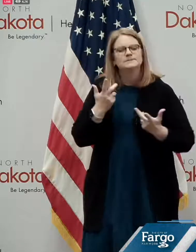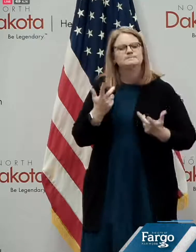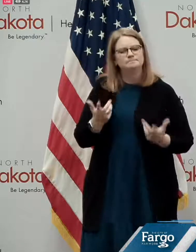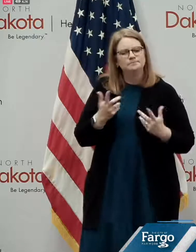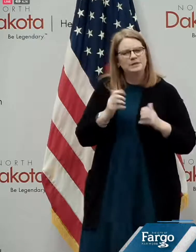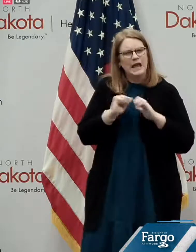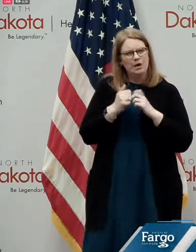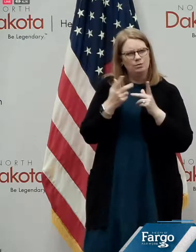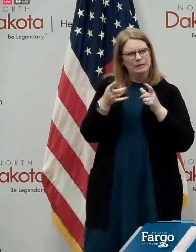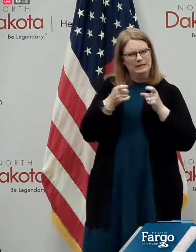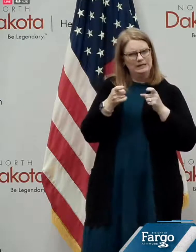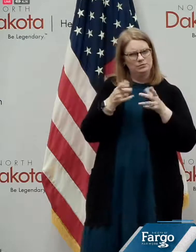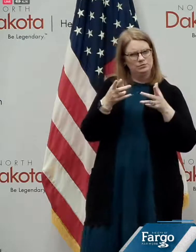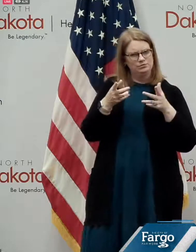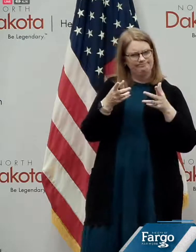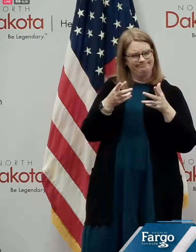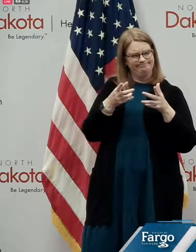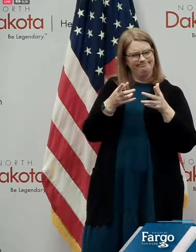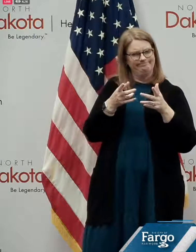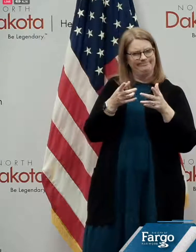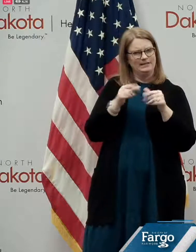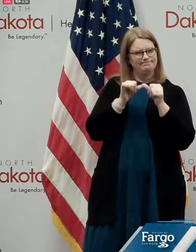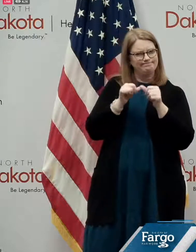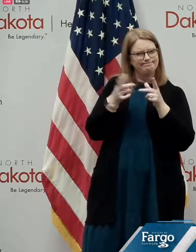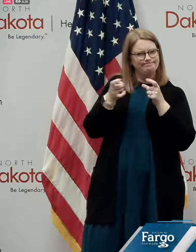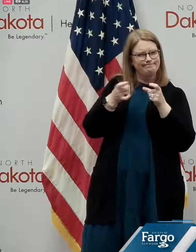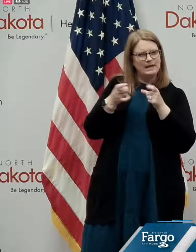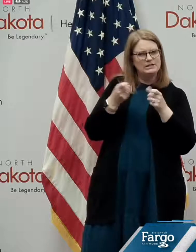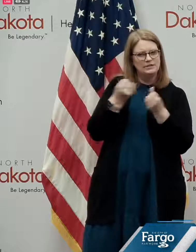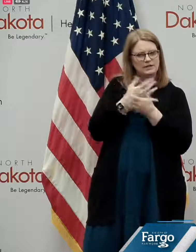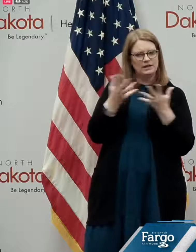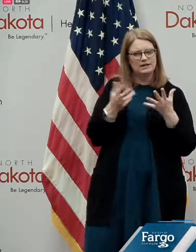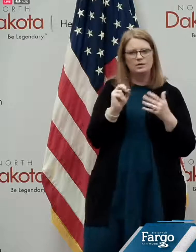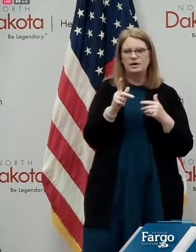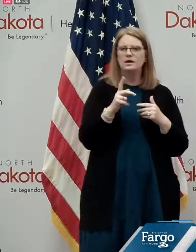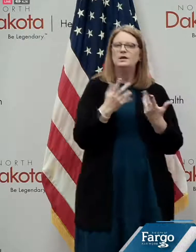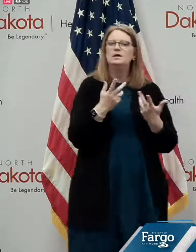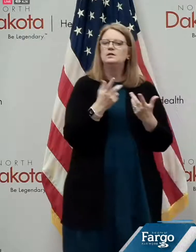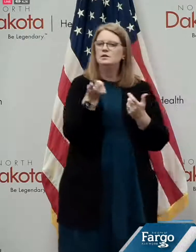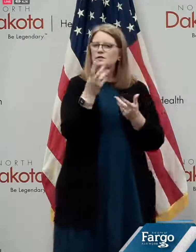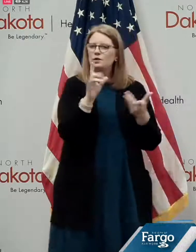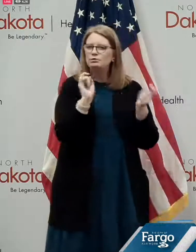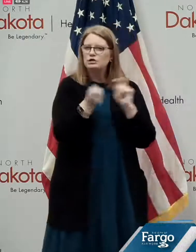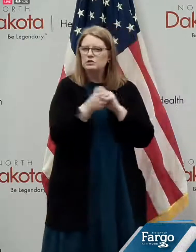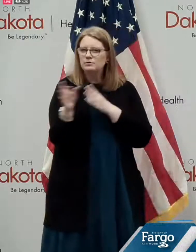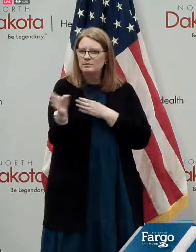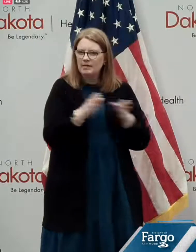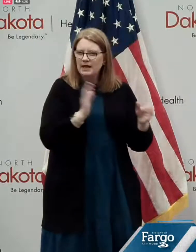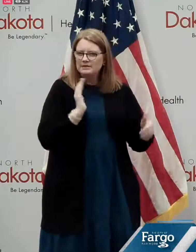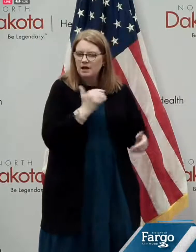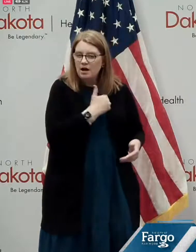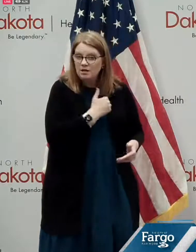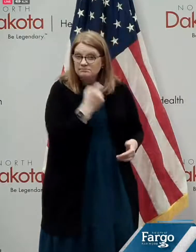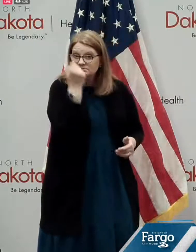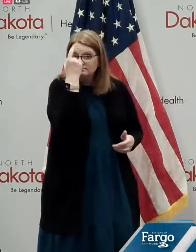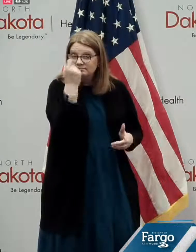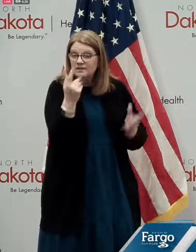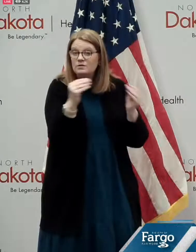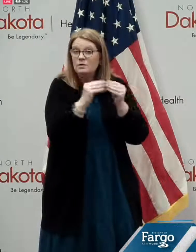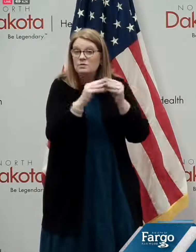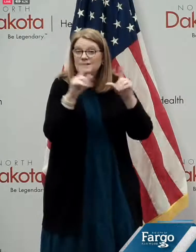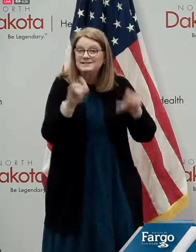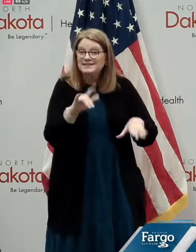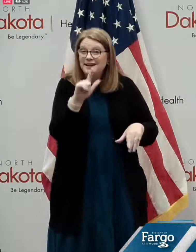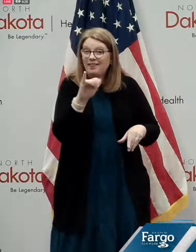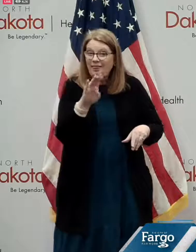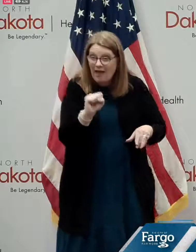manage COVID. We want to move towards a couple of changes in our strategy. We want to make sure that we've got more testing labs across the state so